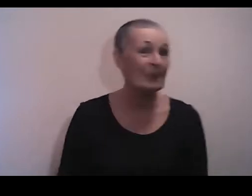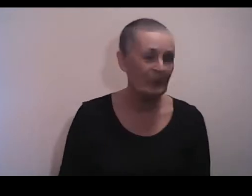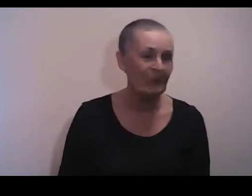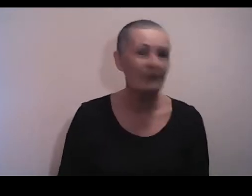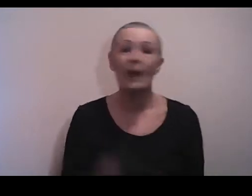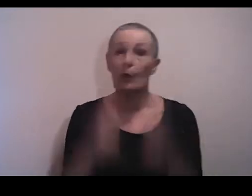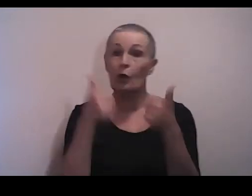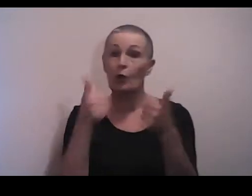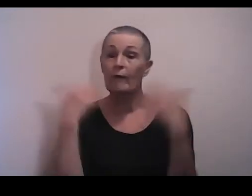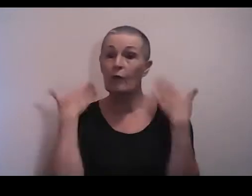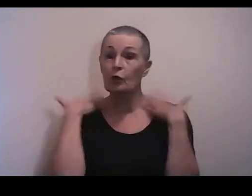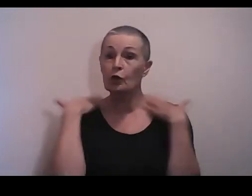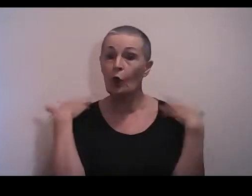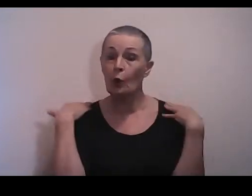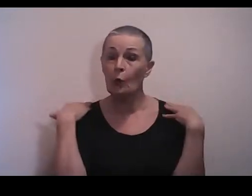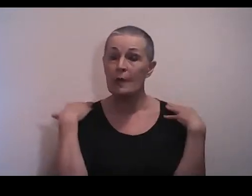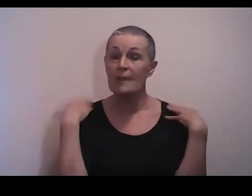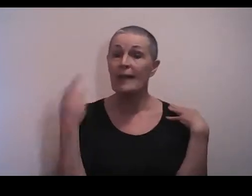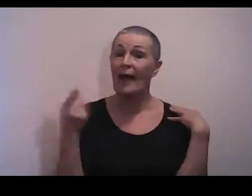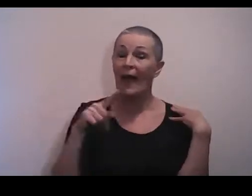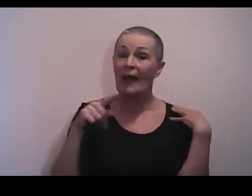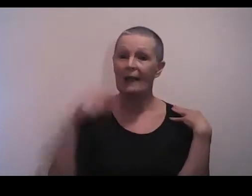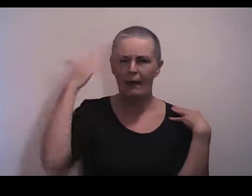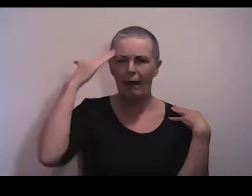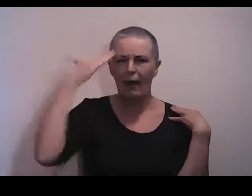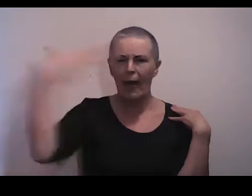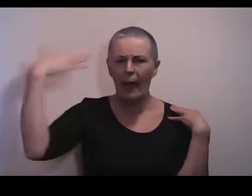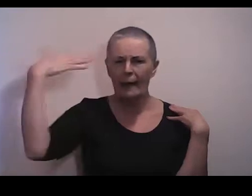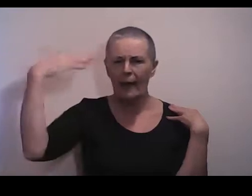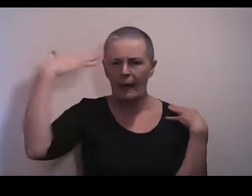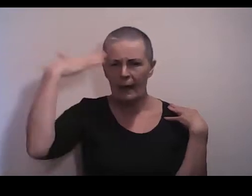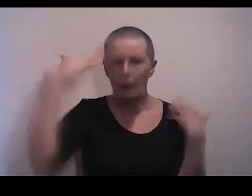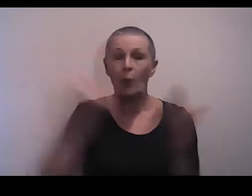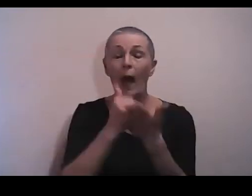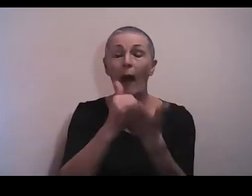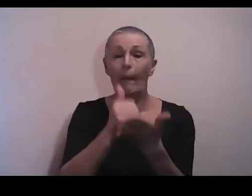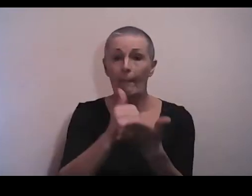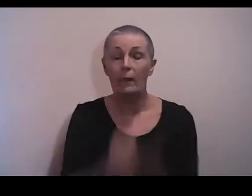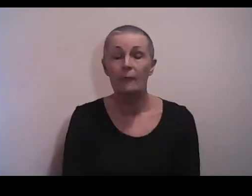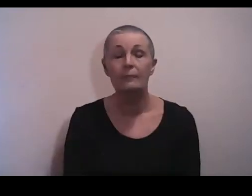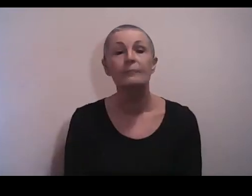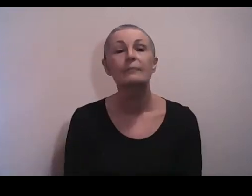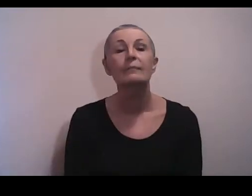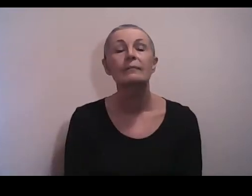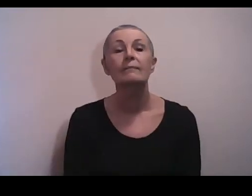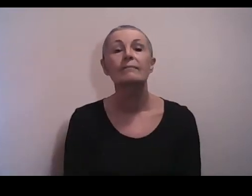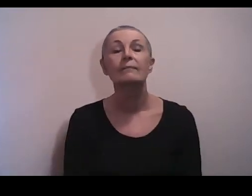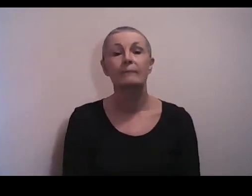and for the shoulders and for headaches. Okay. So first of